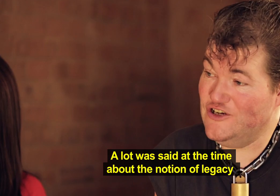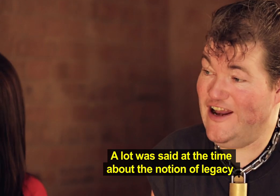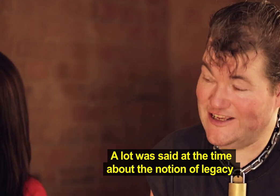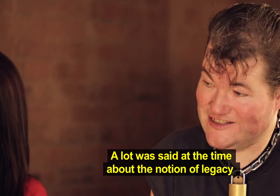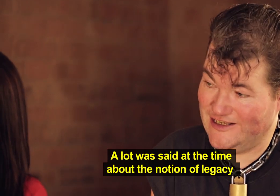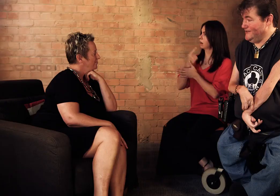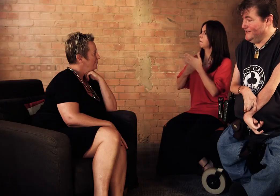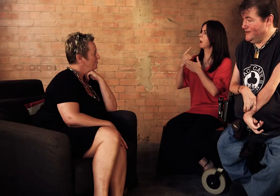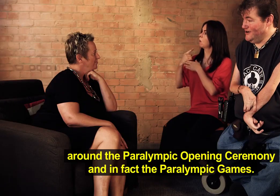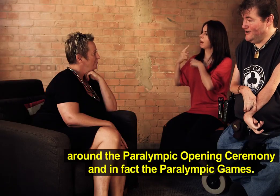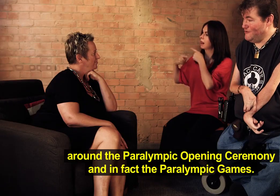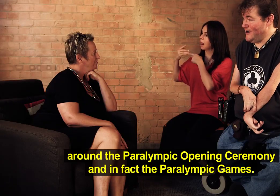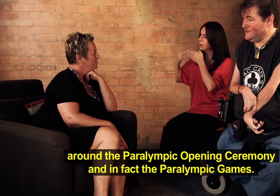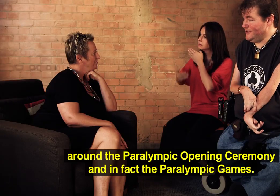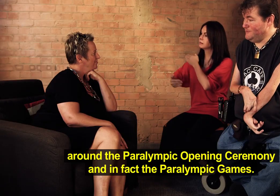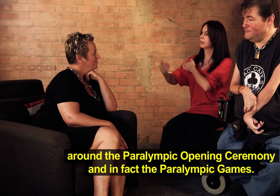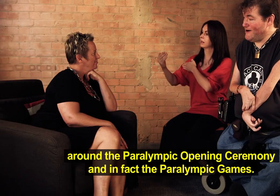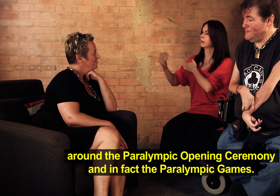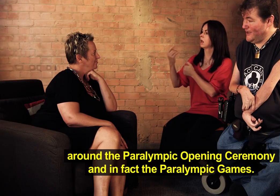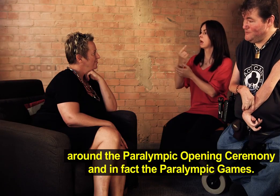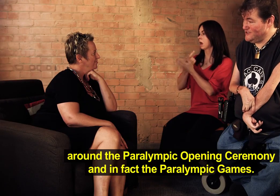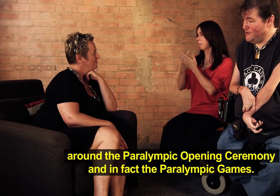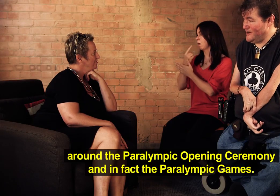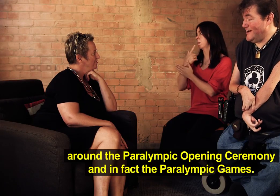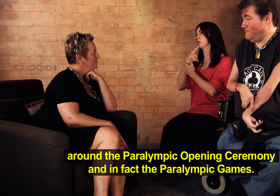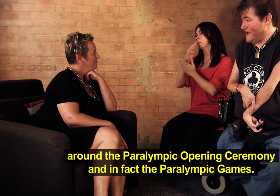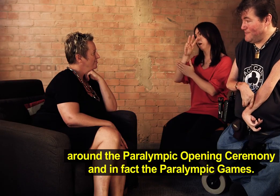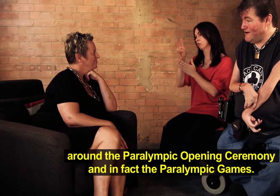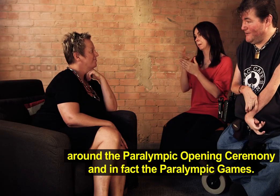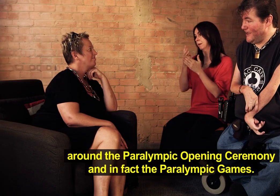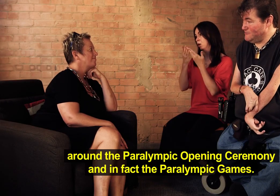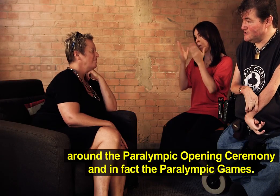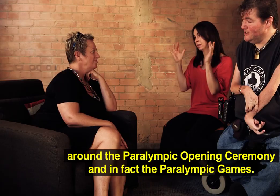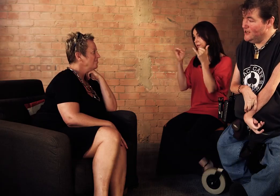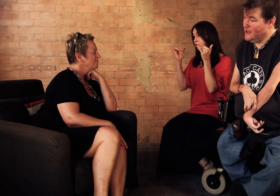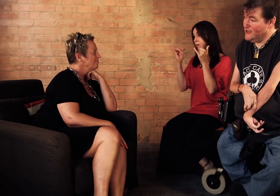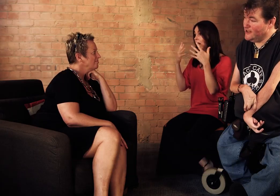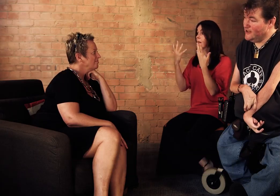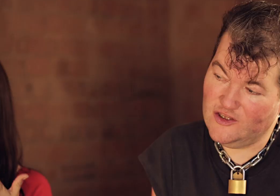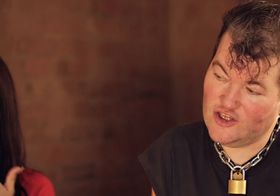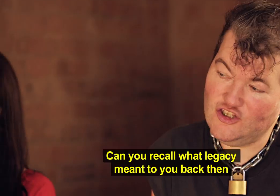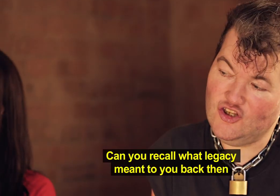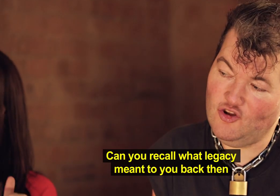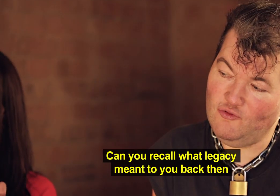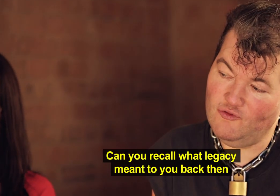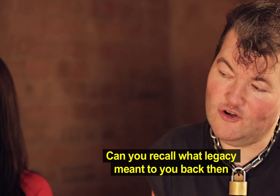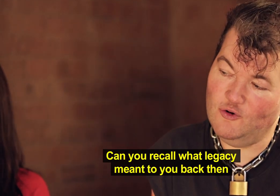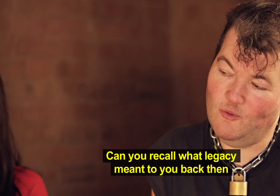of legacy around the Paralympic opening ceremony and in fact the Paralympic Games. Can you recall